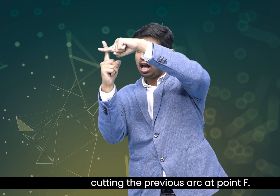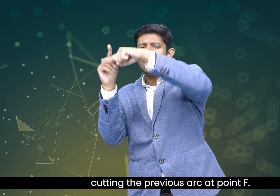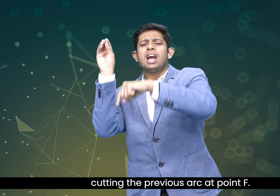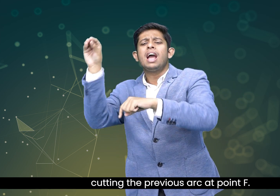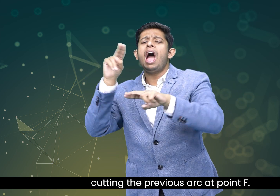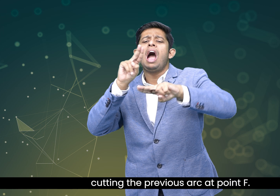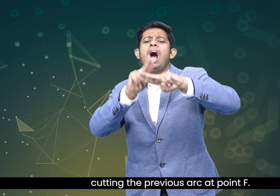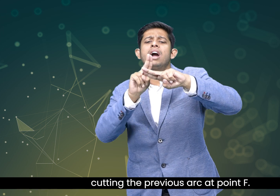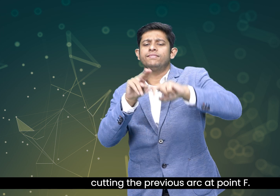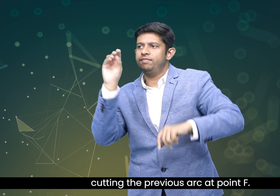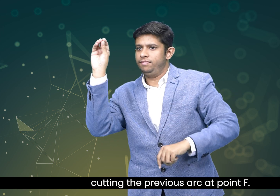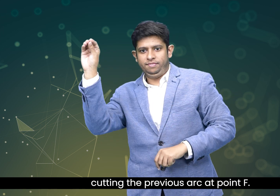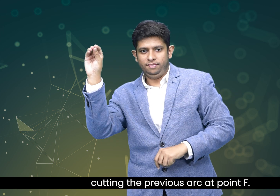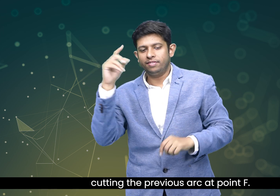previous arc at point F.